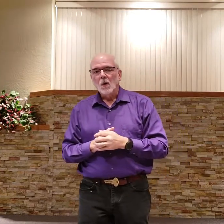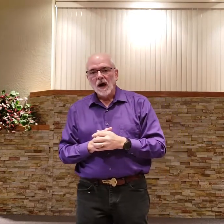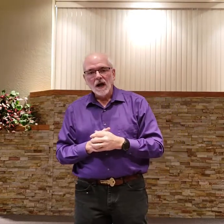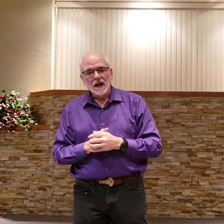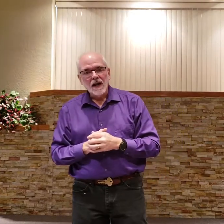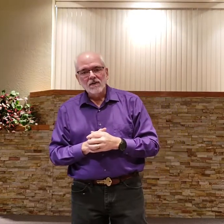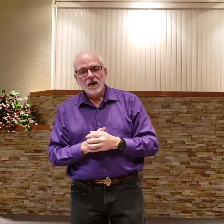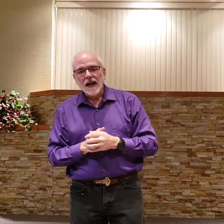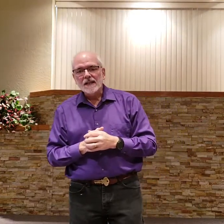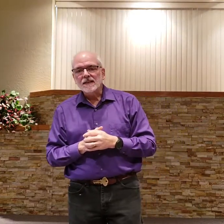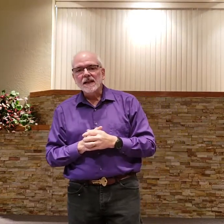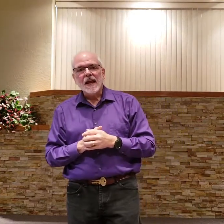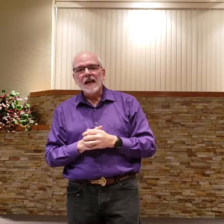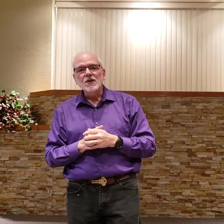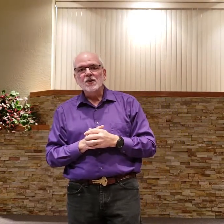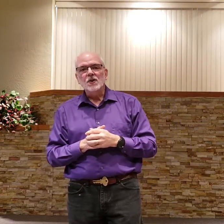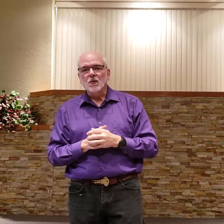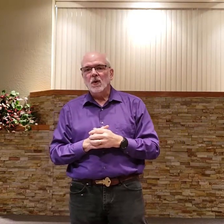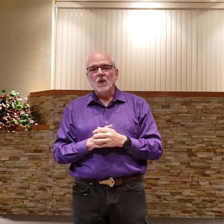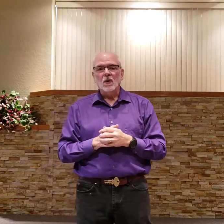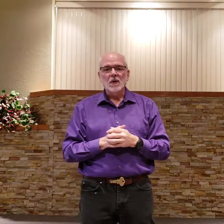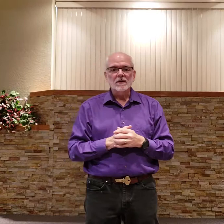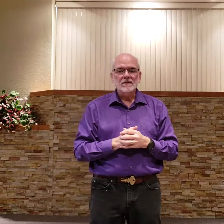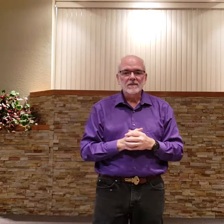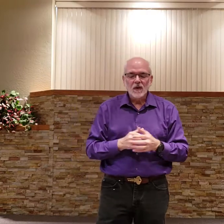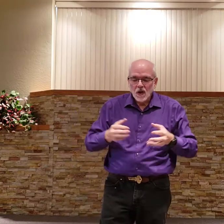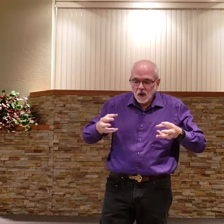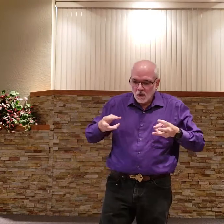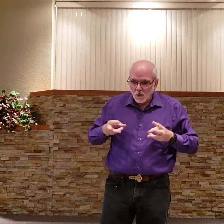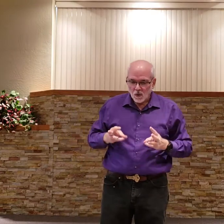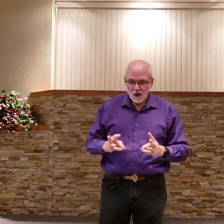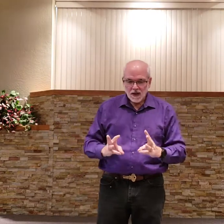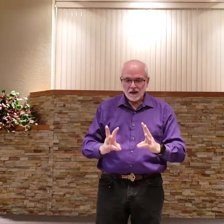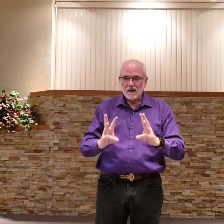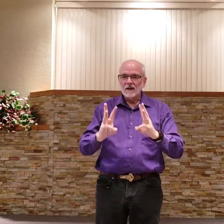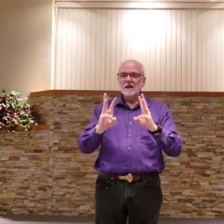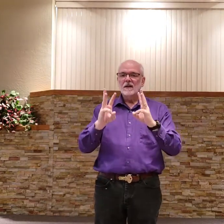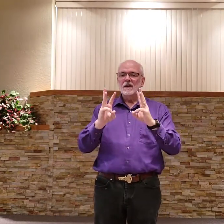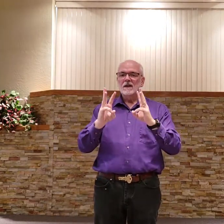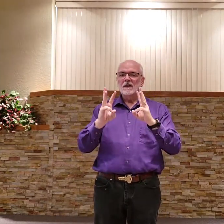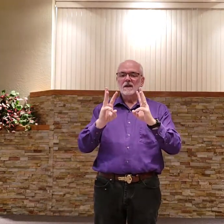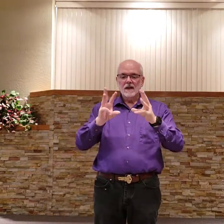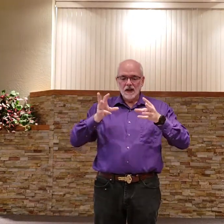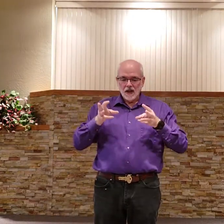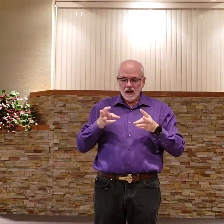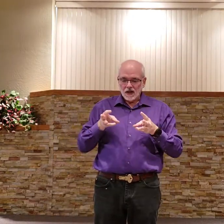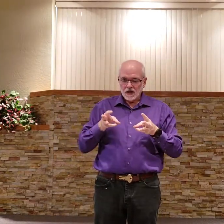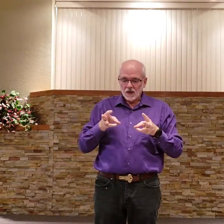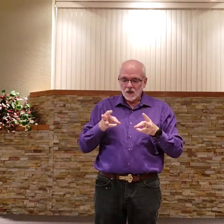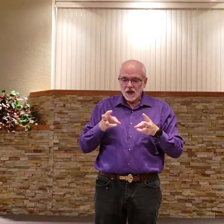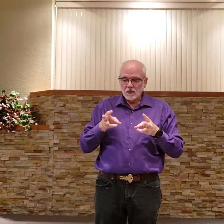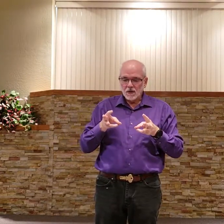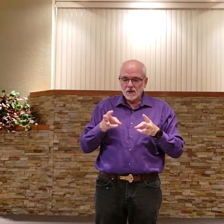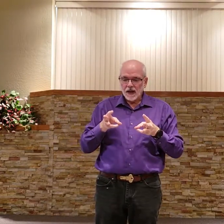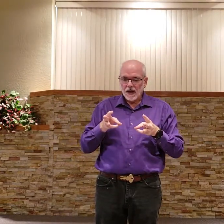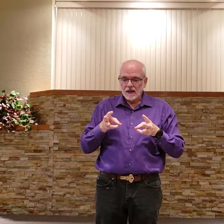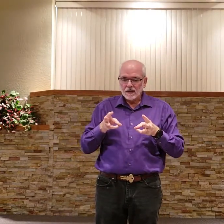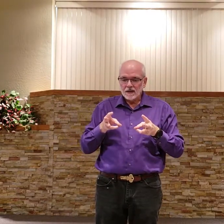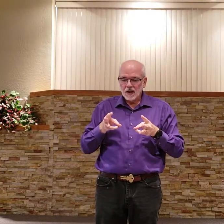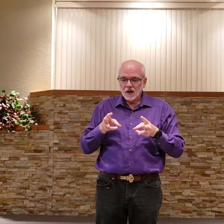While everlasting ages roll, while, two W hands